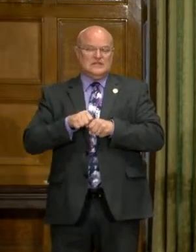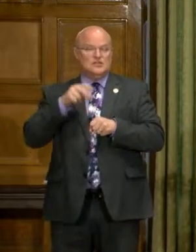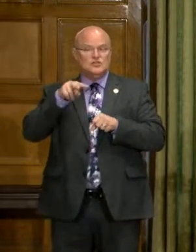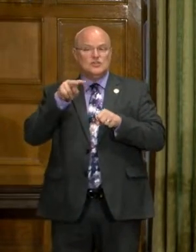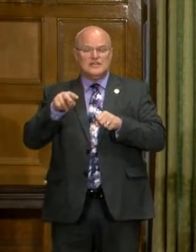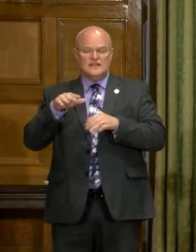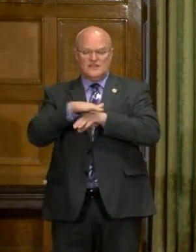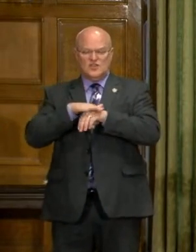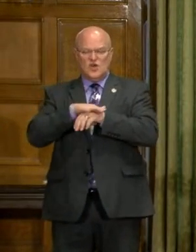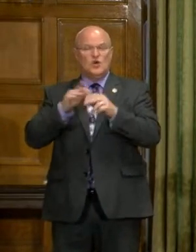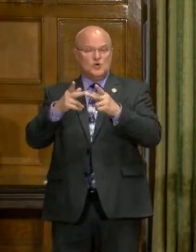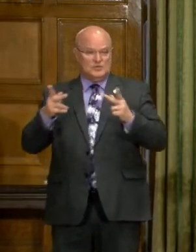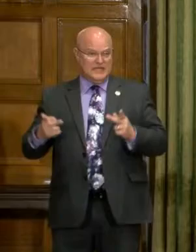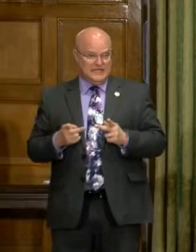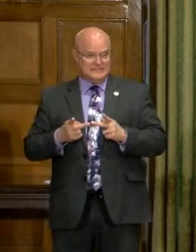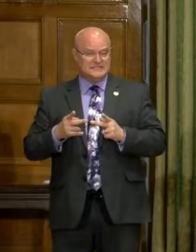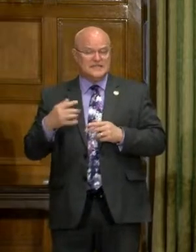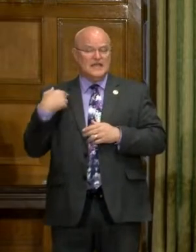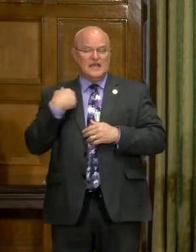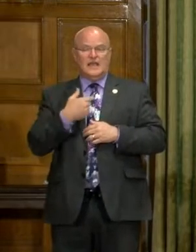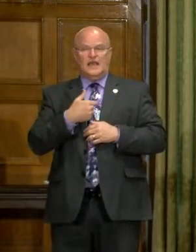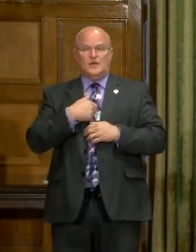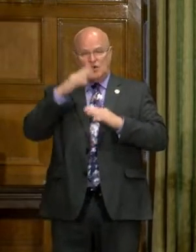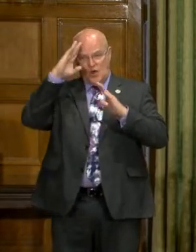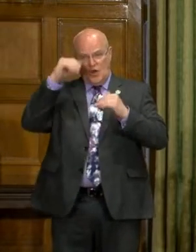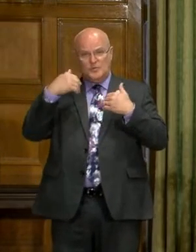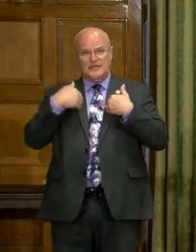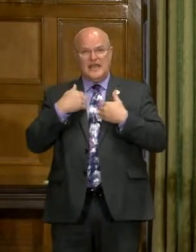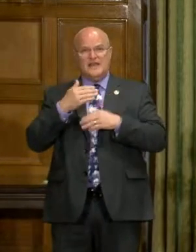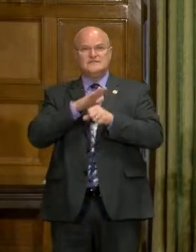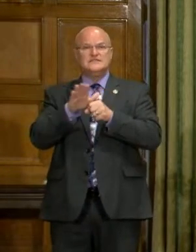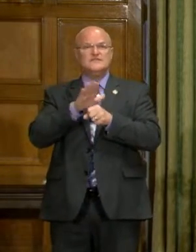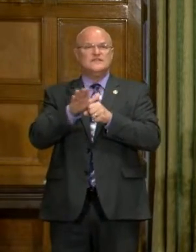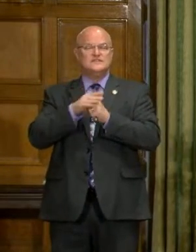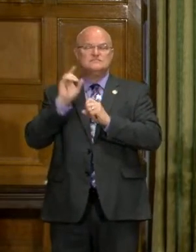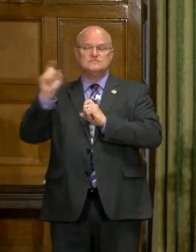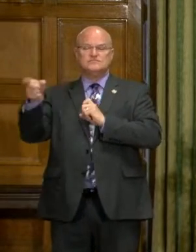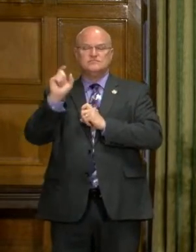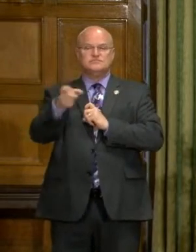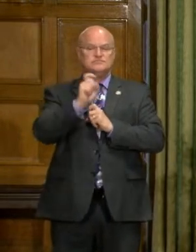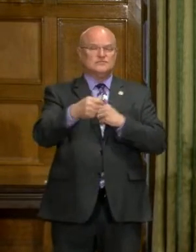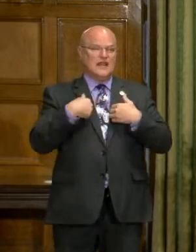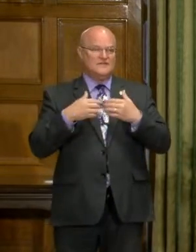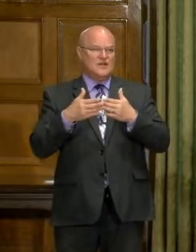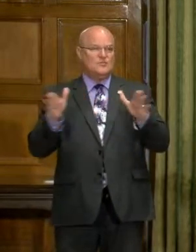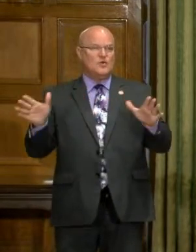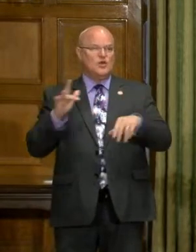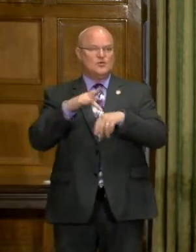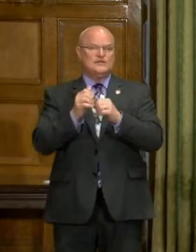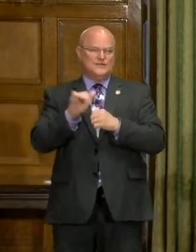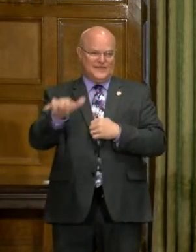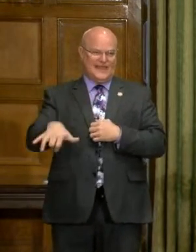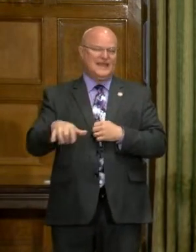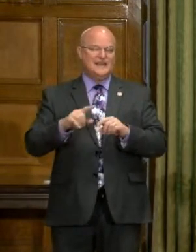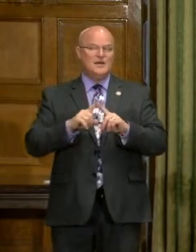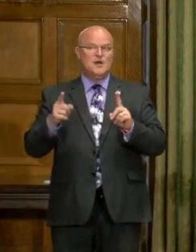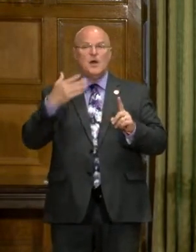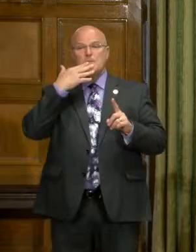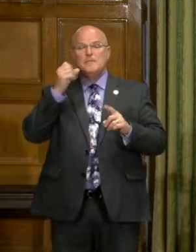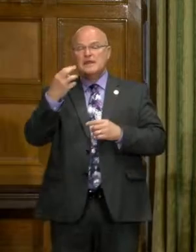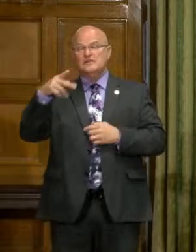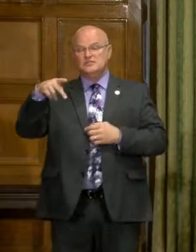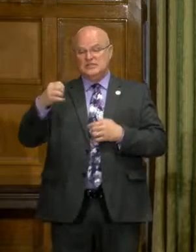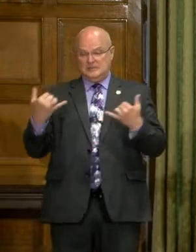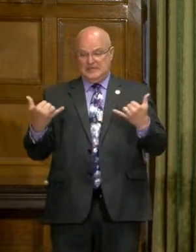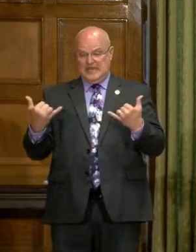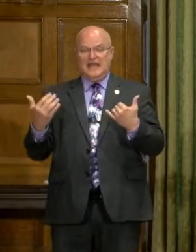at the local clinics, and we're hoping to have sufficient so that we can have a broader reach with that. But we're in better